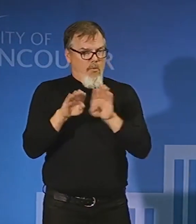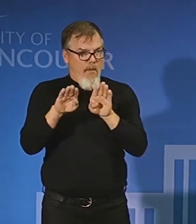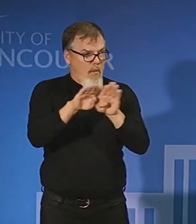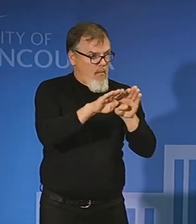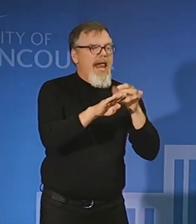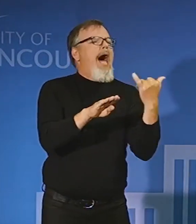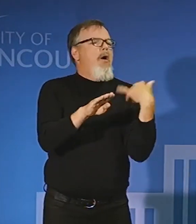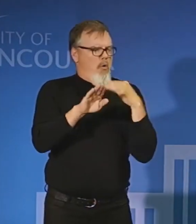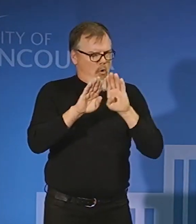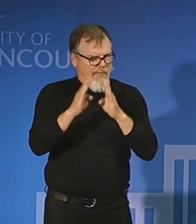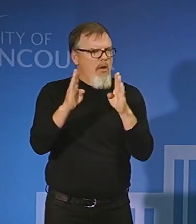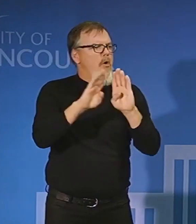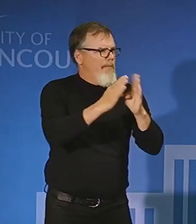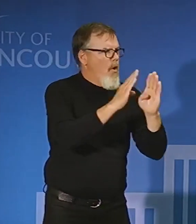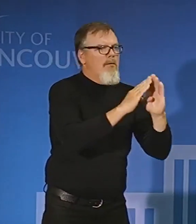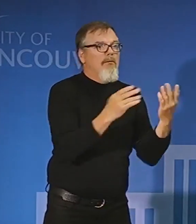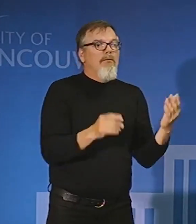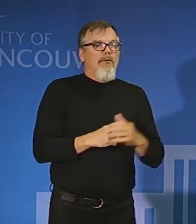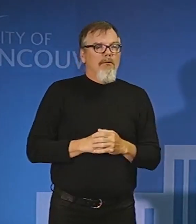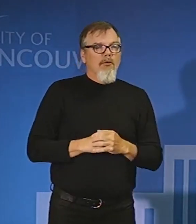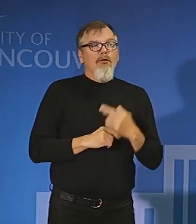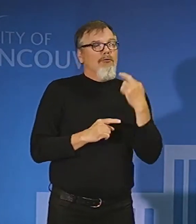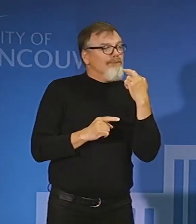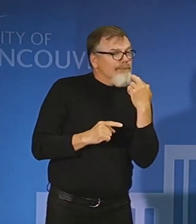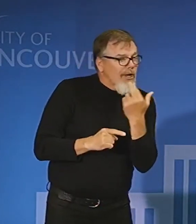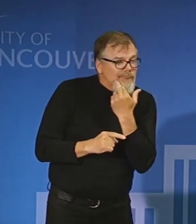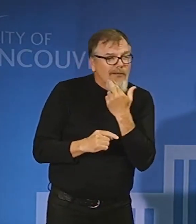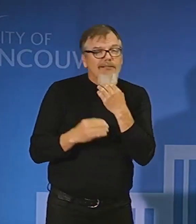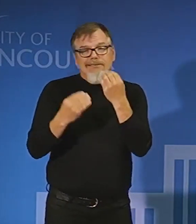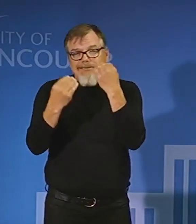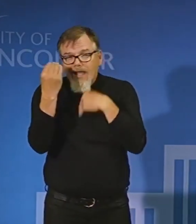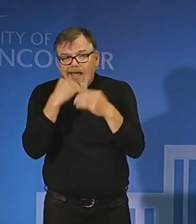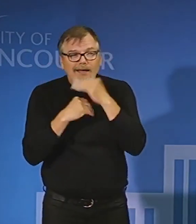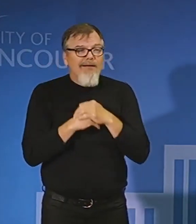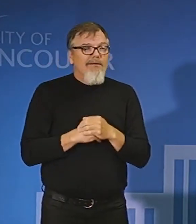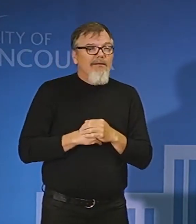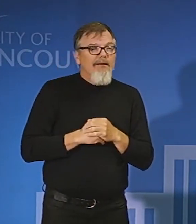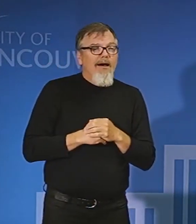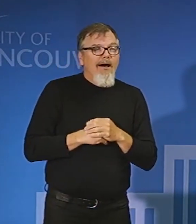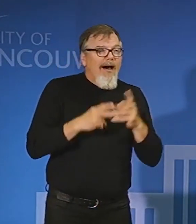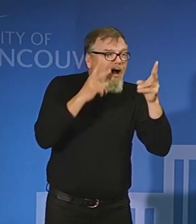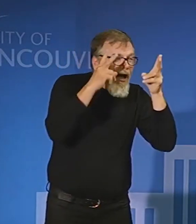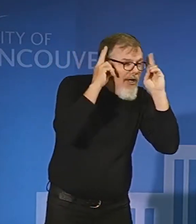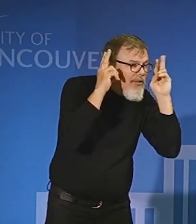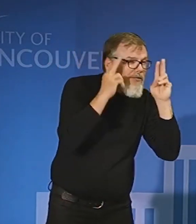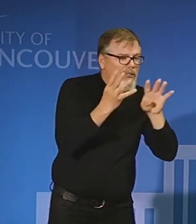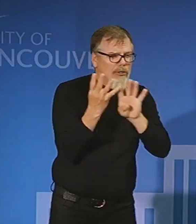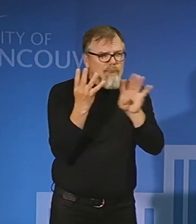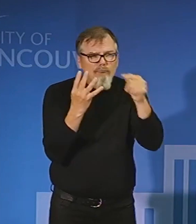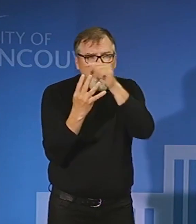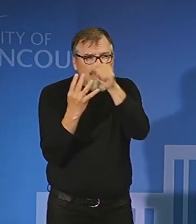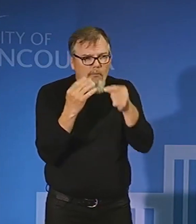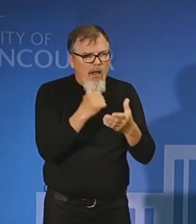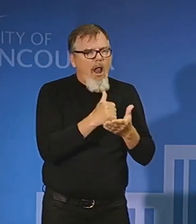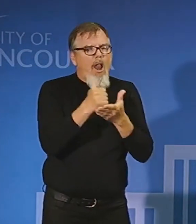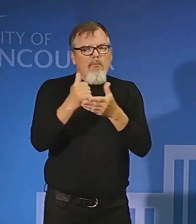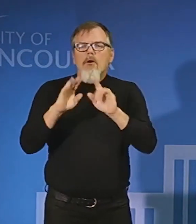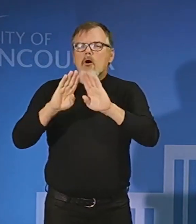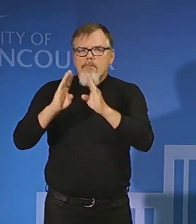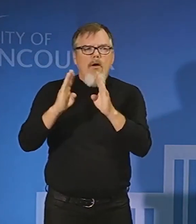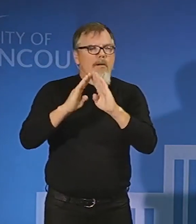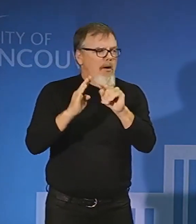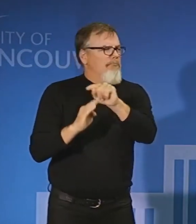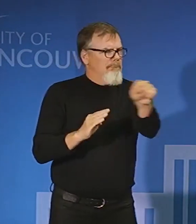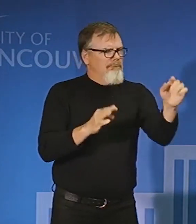reopening, restaurants for in-restaurant dining, personal service establishments, and others. And we continue to support other businesses and sectors that